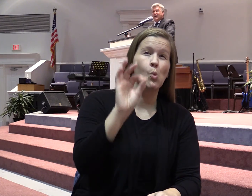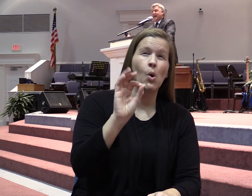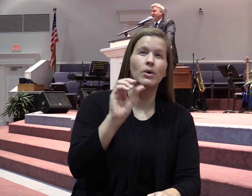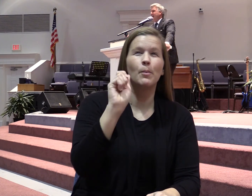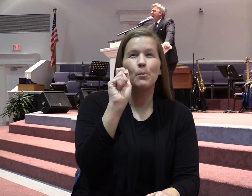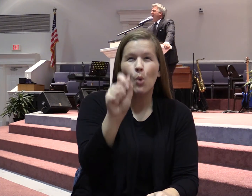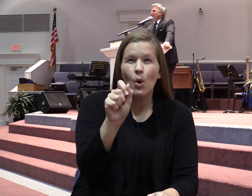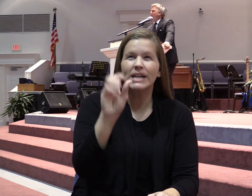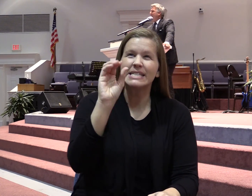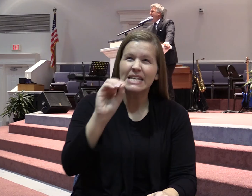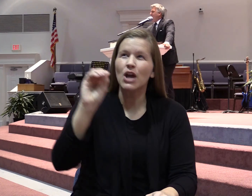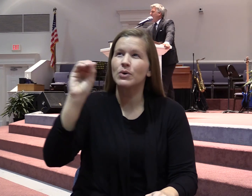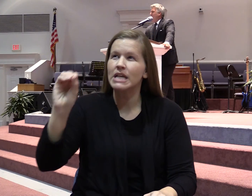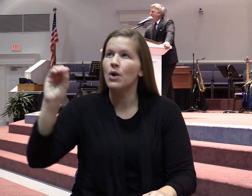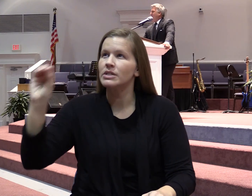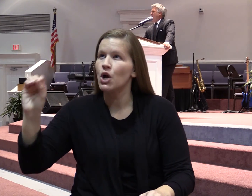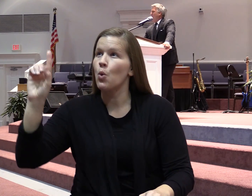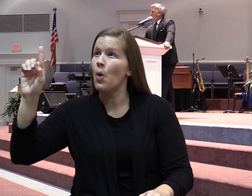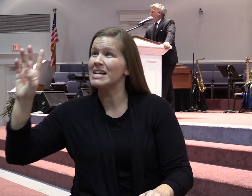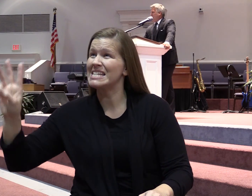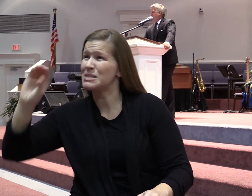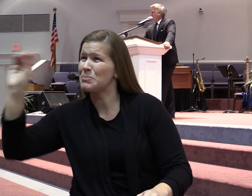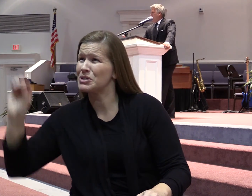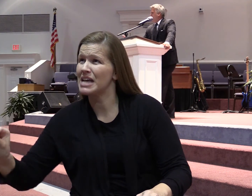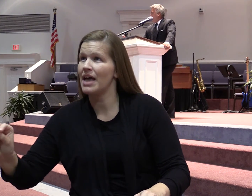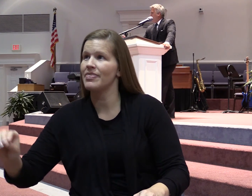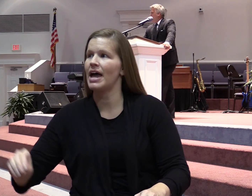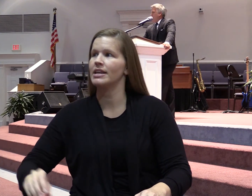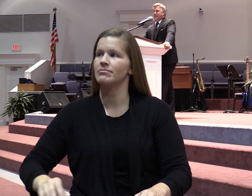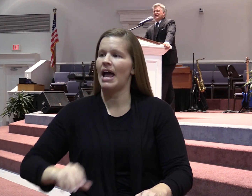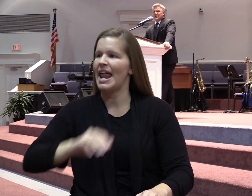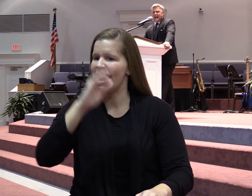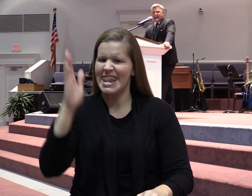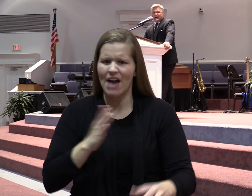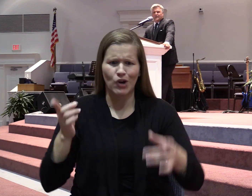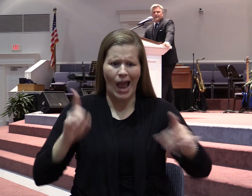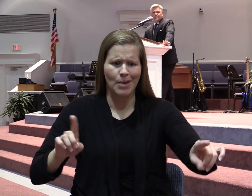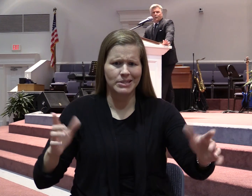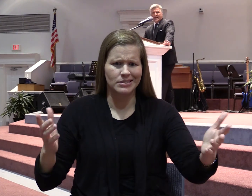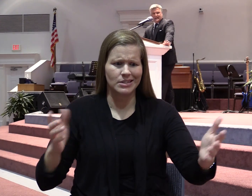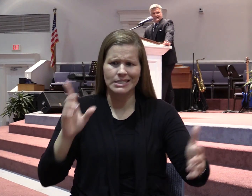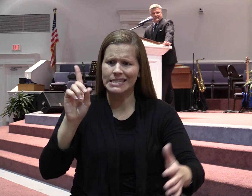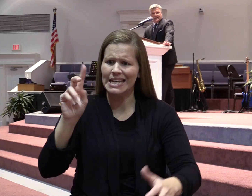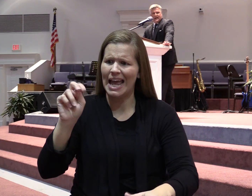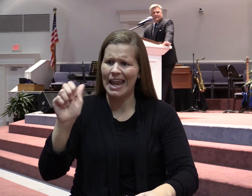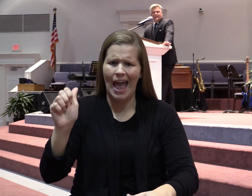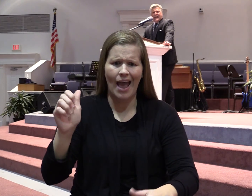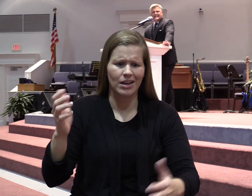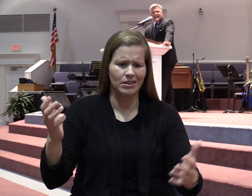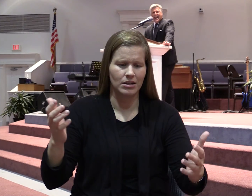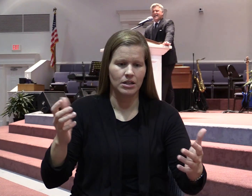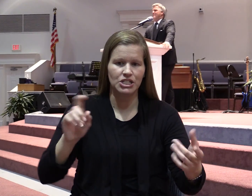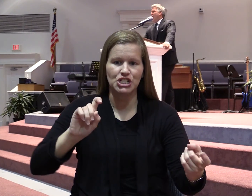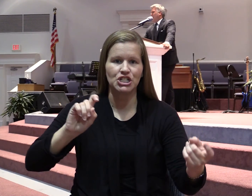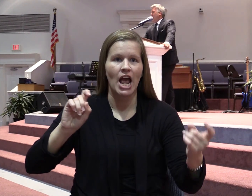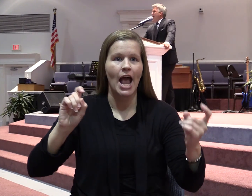0.00016% chance that you could ever have that marker disappear. That genetic weakness, that